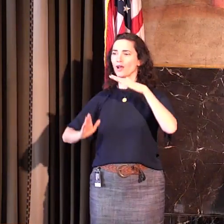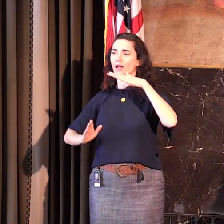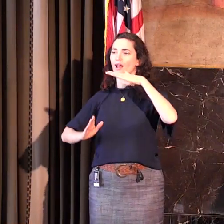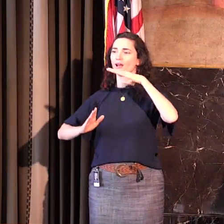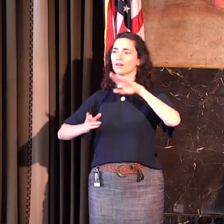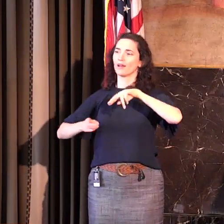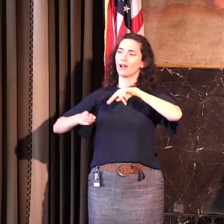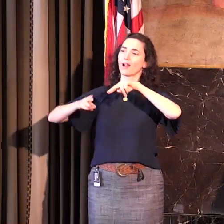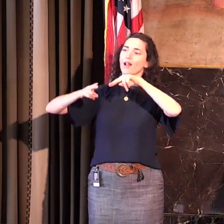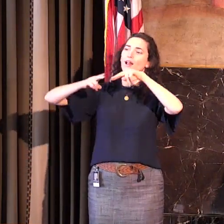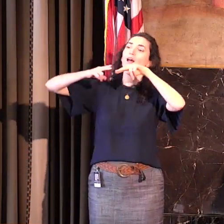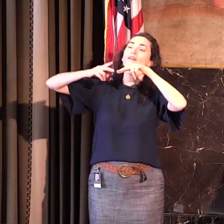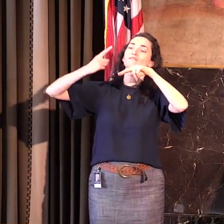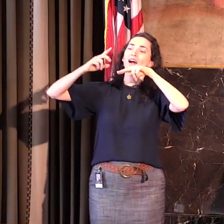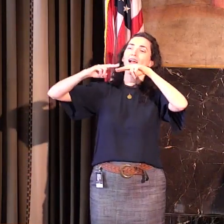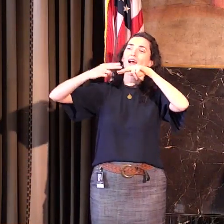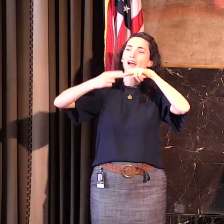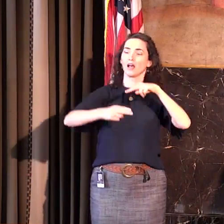that that happens.